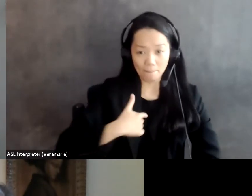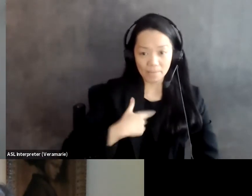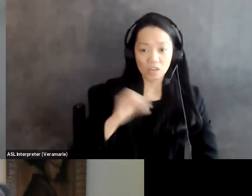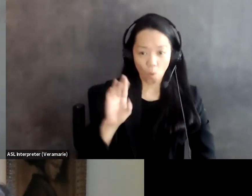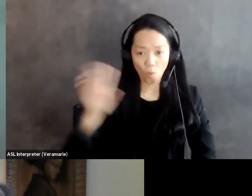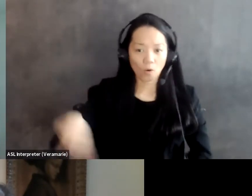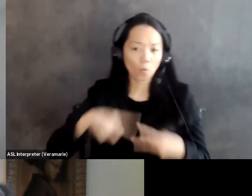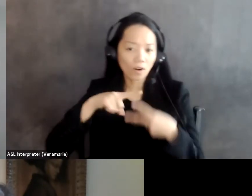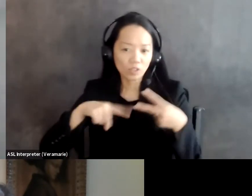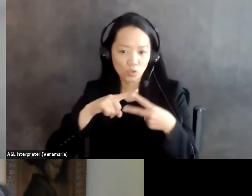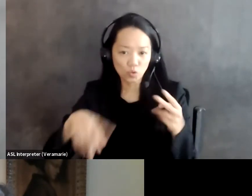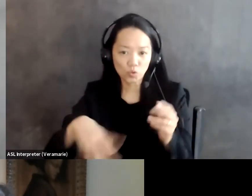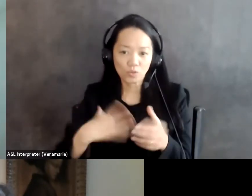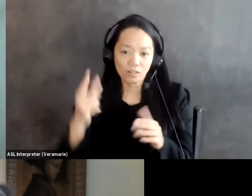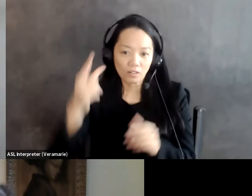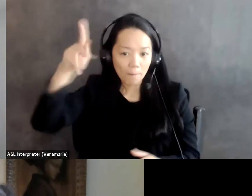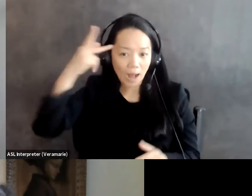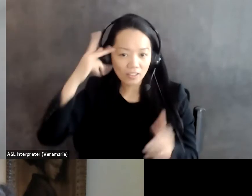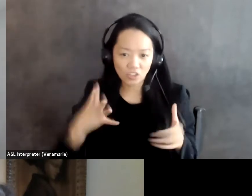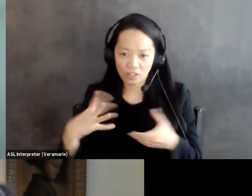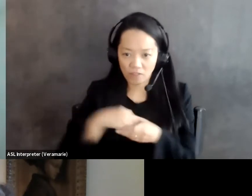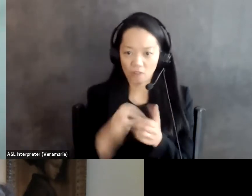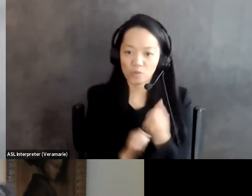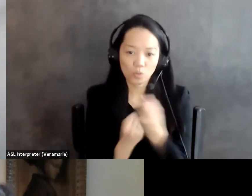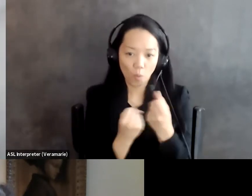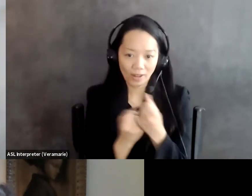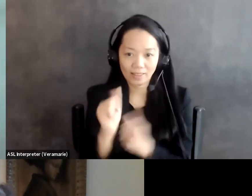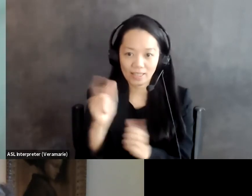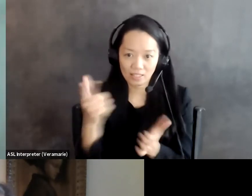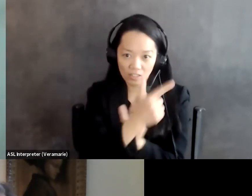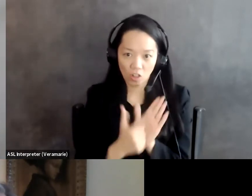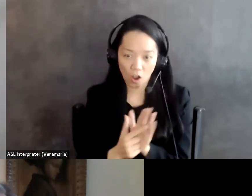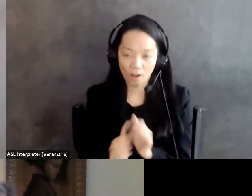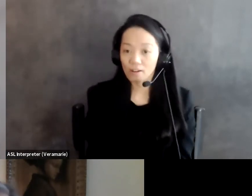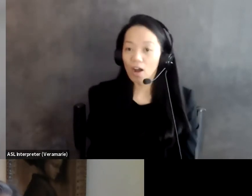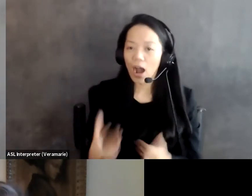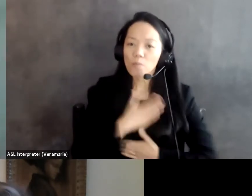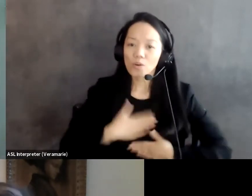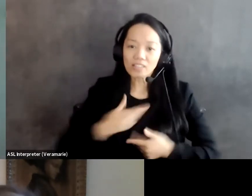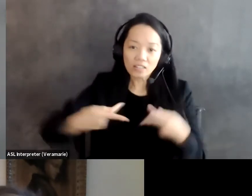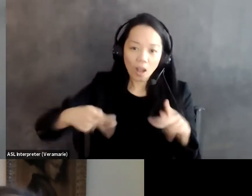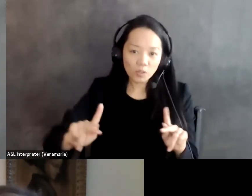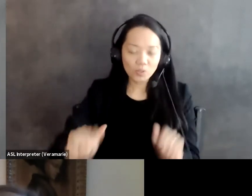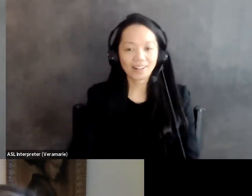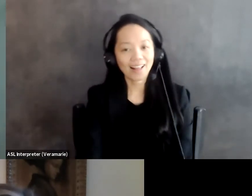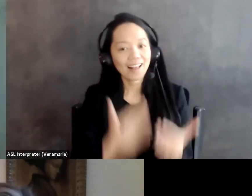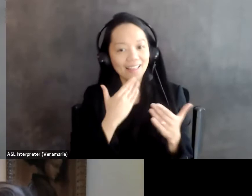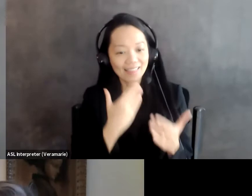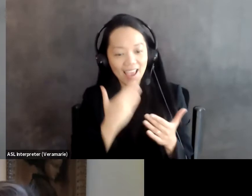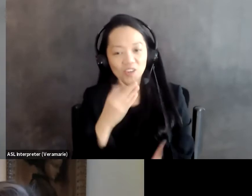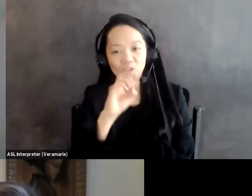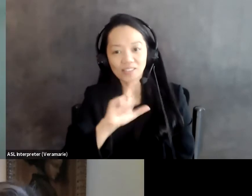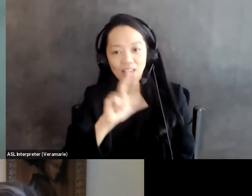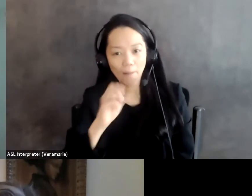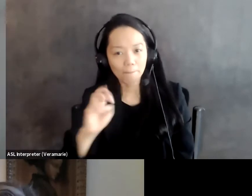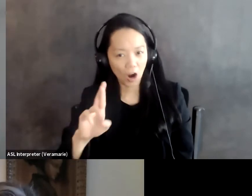them. Thank you very much, and I appreciate the opportunity. Well, thank you, Delmar. We really